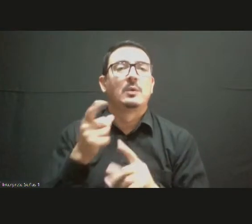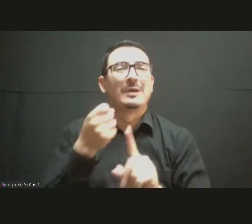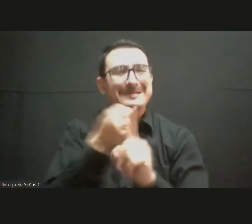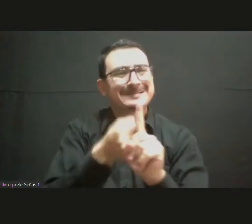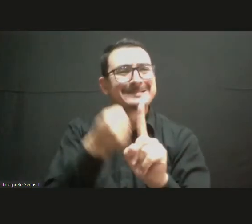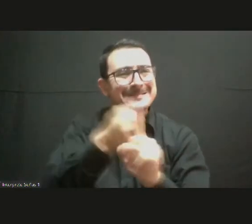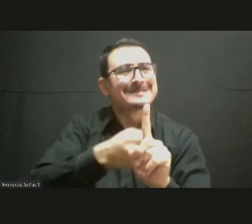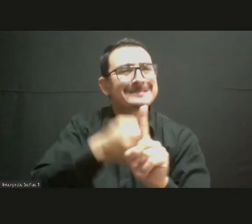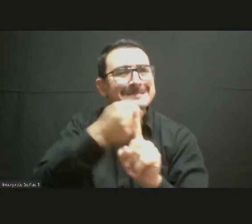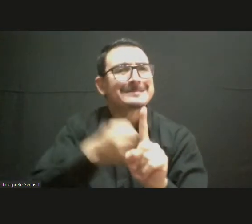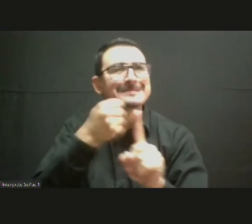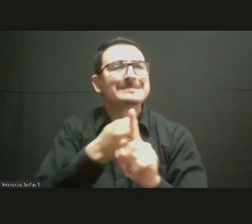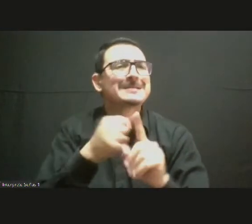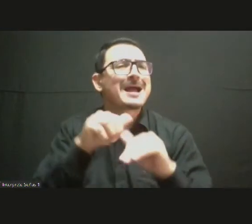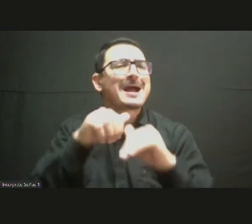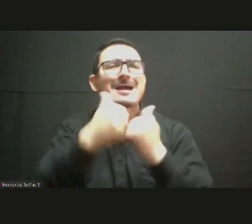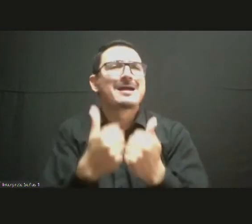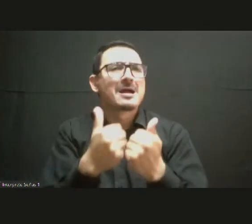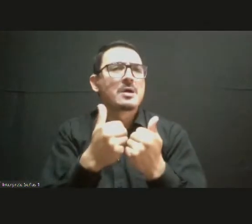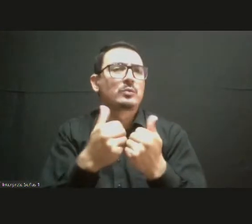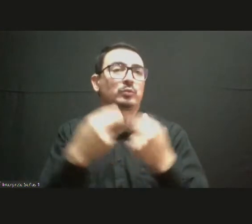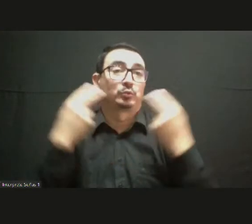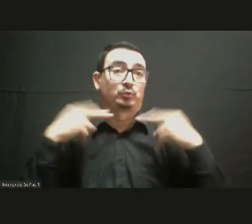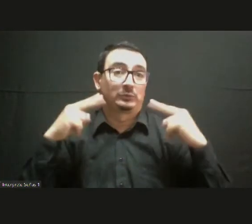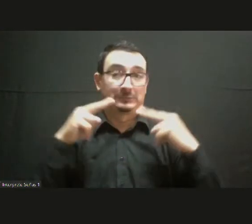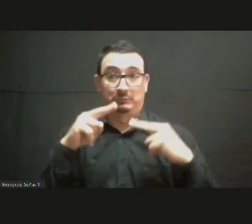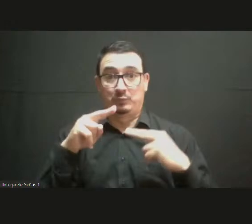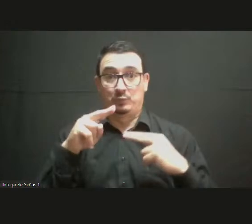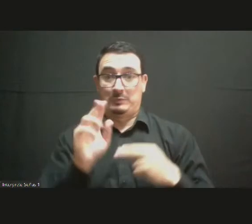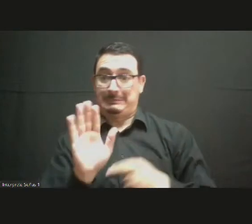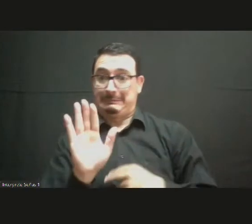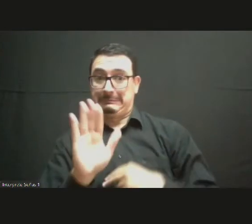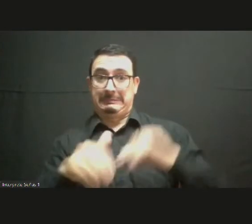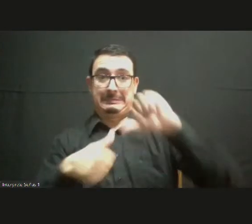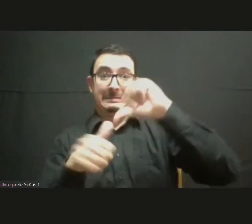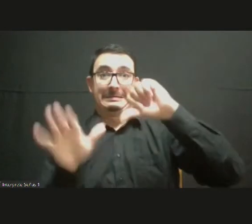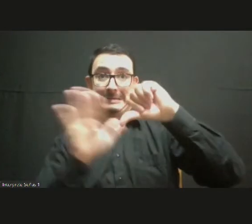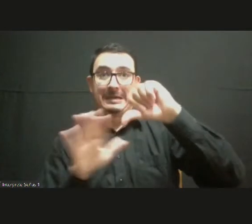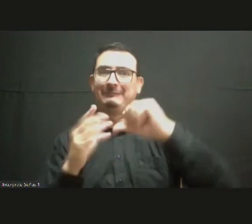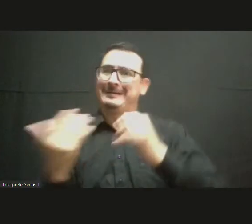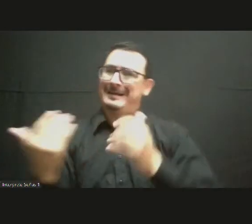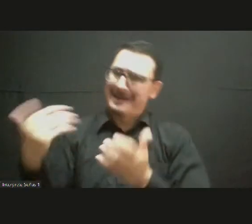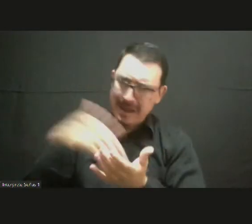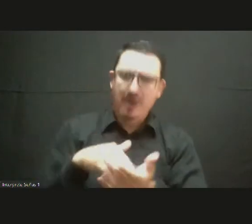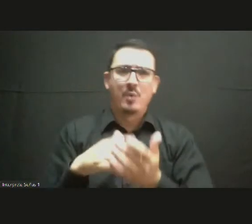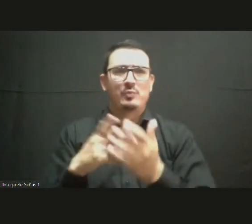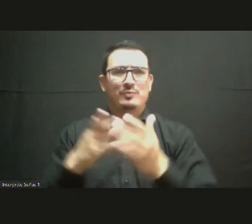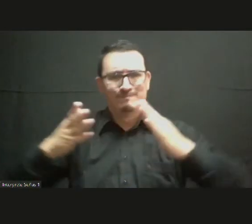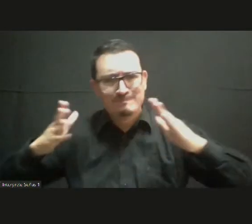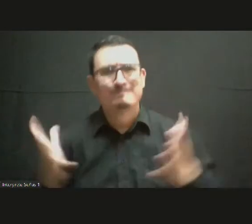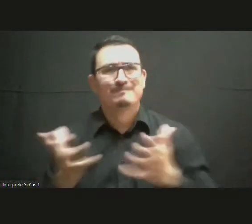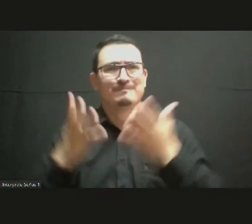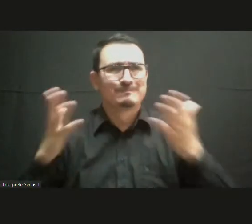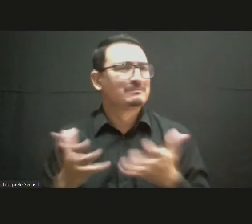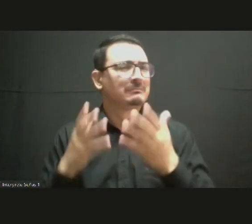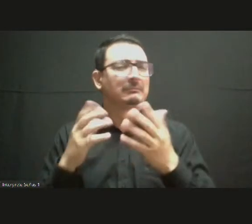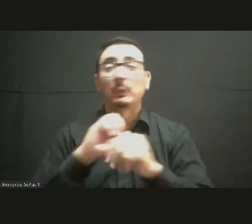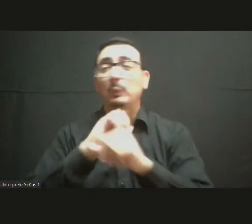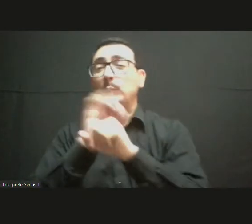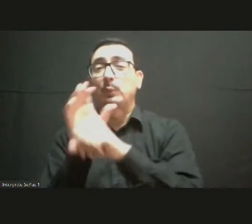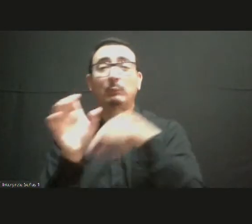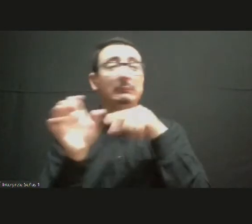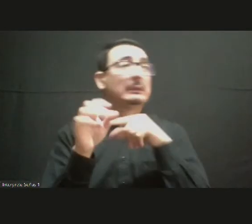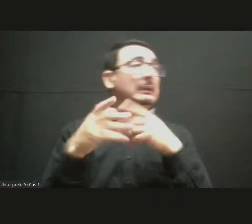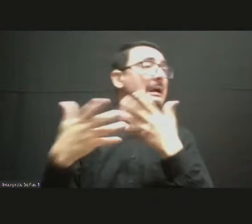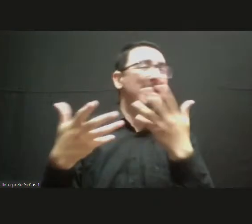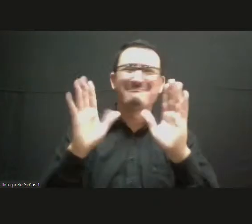utmost importance for rebounding Caribbean tourism will be the reinventing of the role of